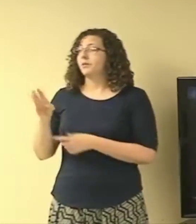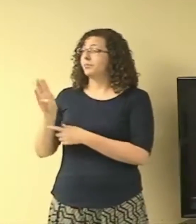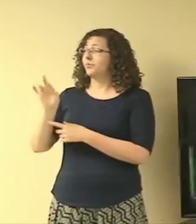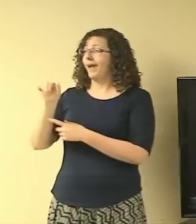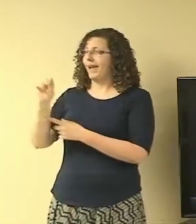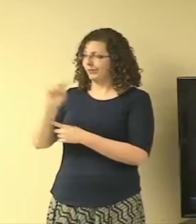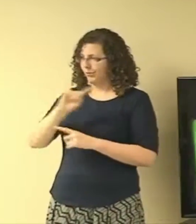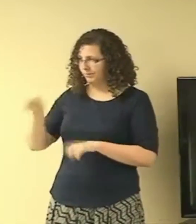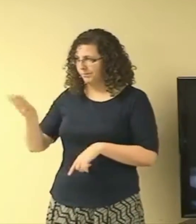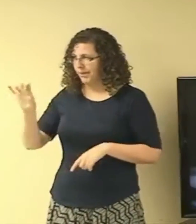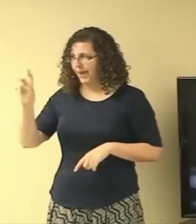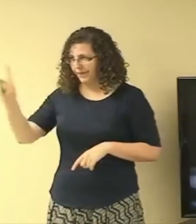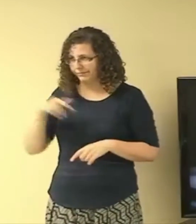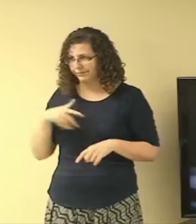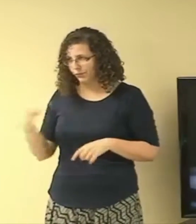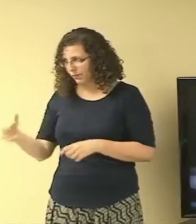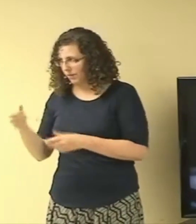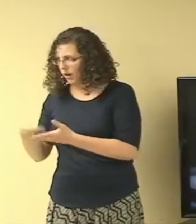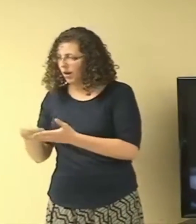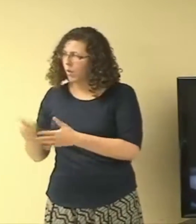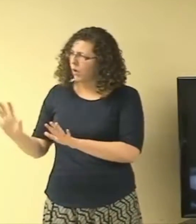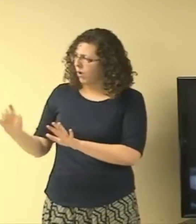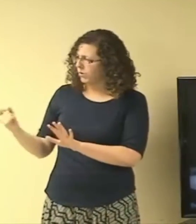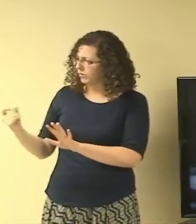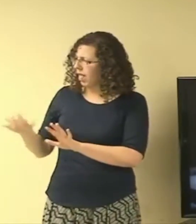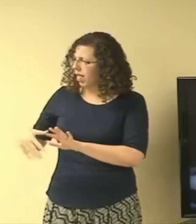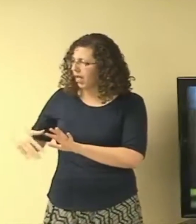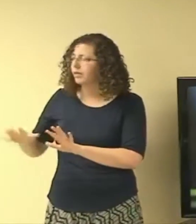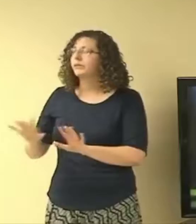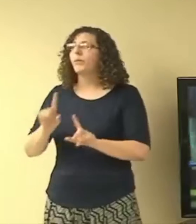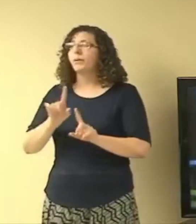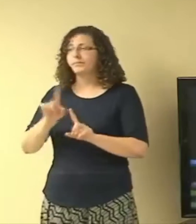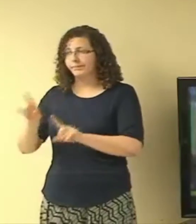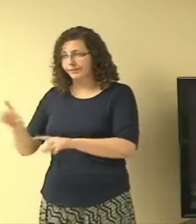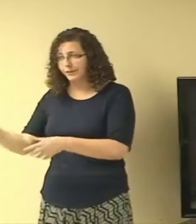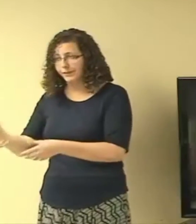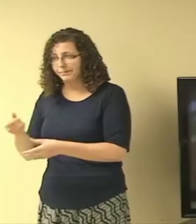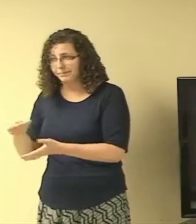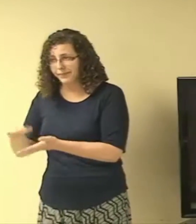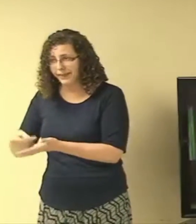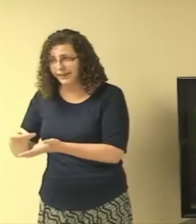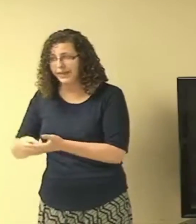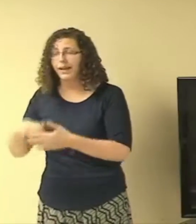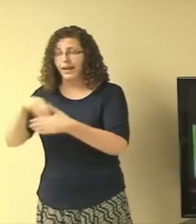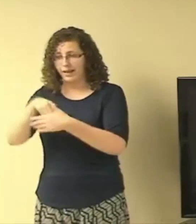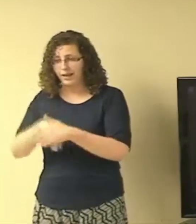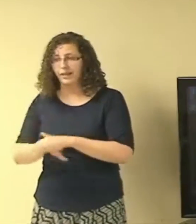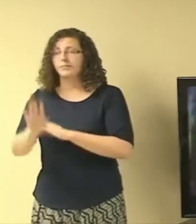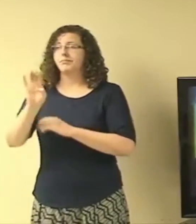to get the money out of the bank. Not yet. Be calm. He goes down to get the money out of the bank, and he comes in, and he